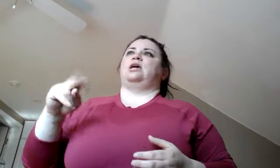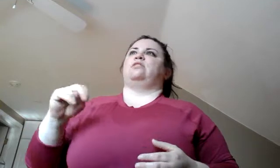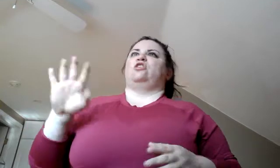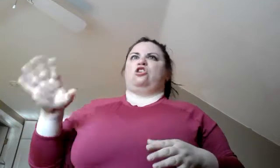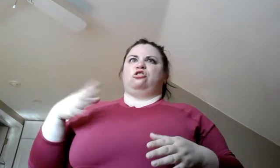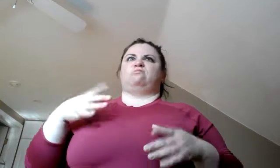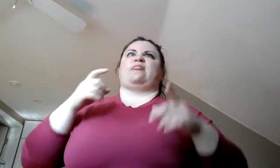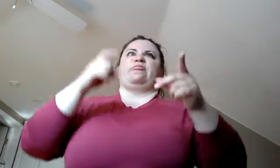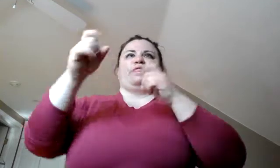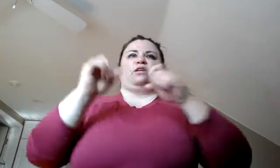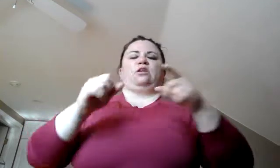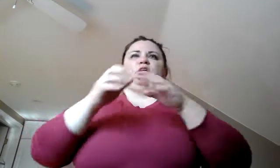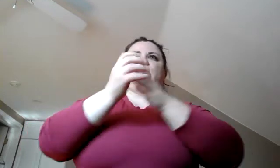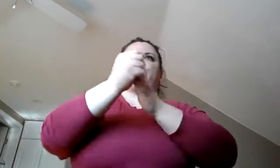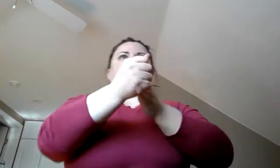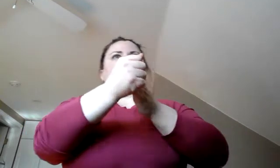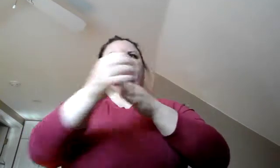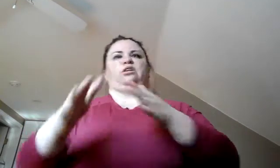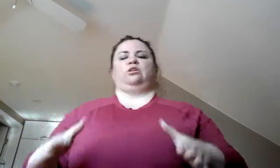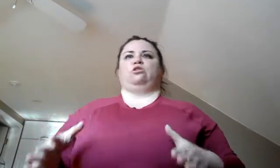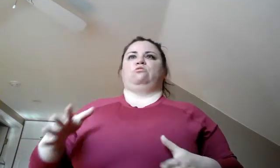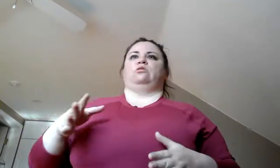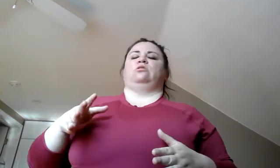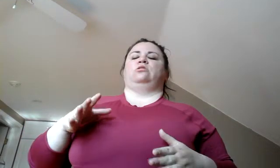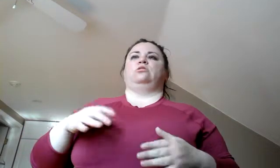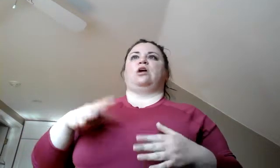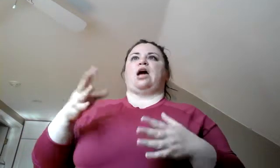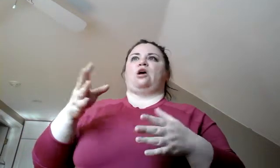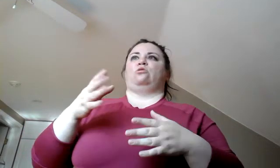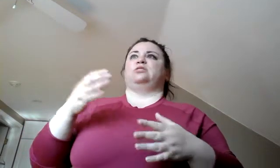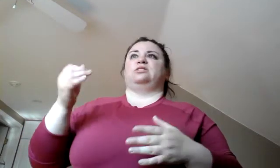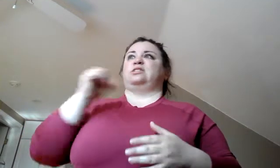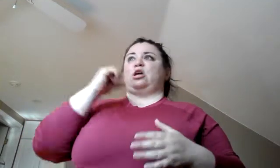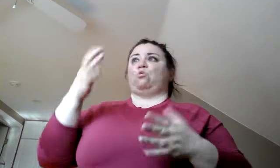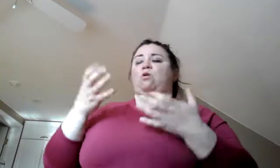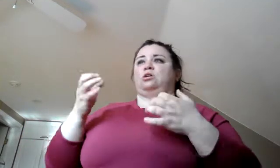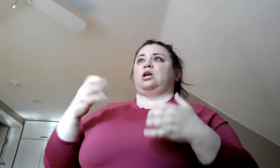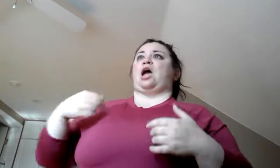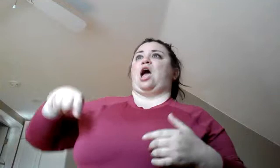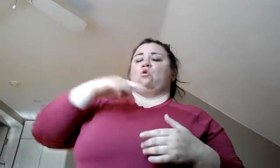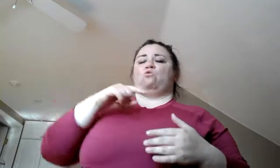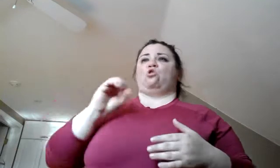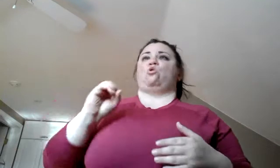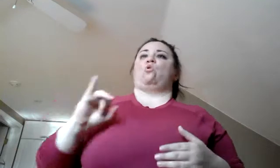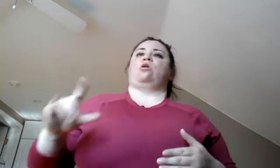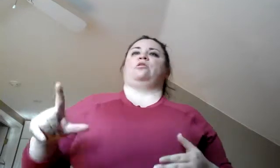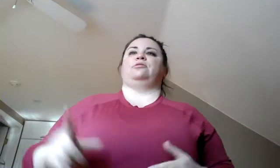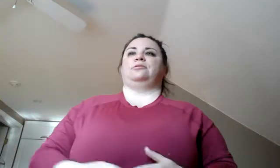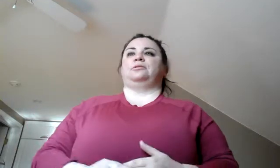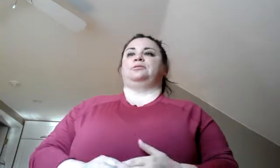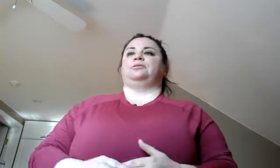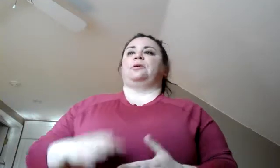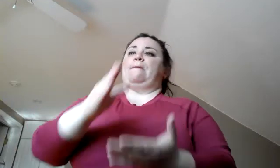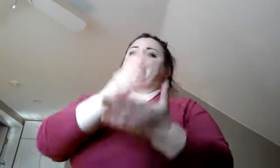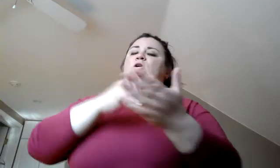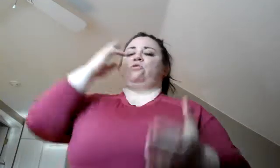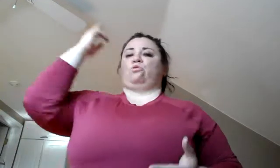threat to Saudi Arabia in a sense. I'm kind of going on a limb on that one. But nevertheless, part of the reason that Osama bin